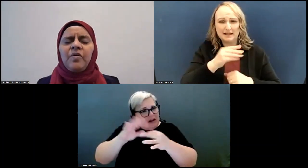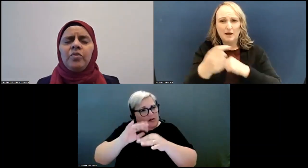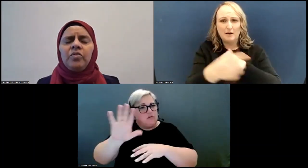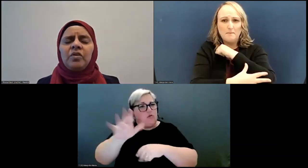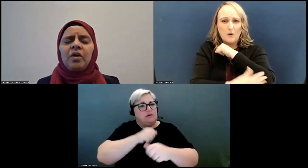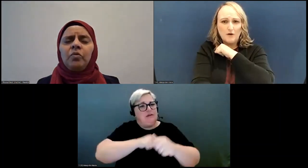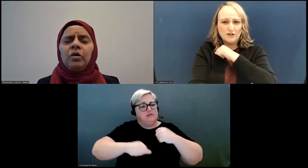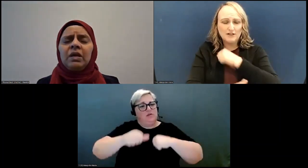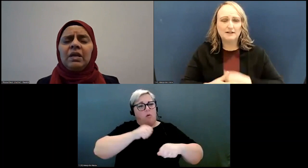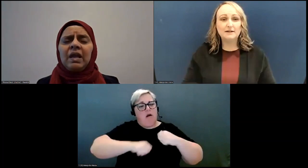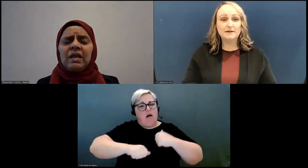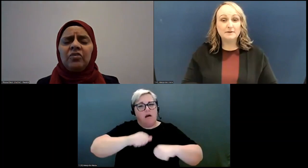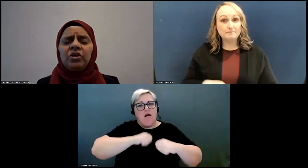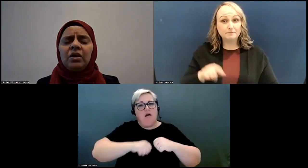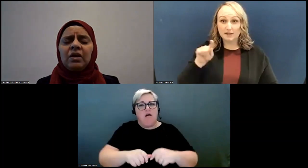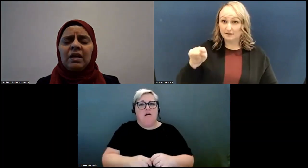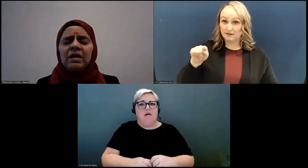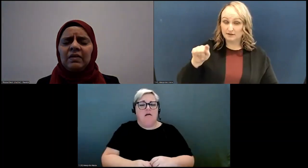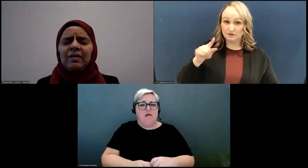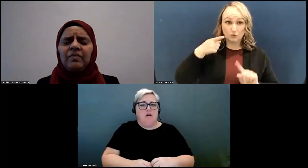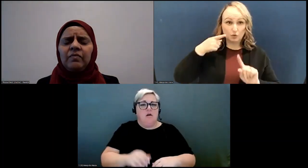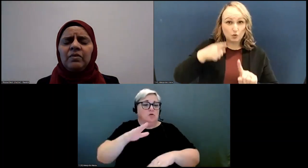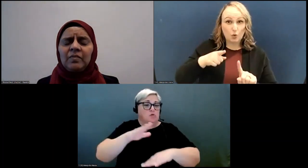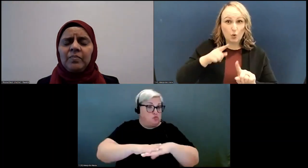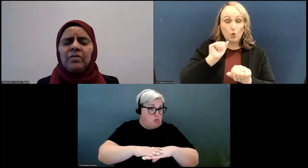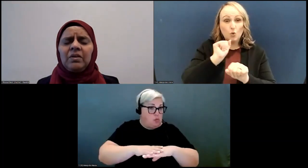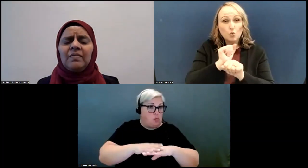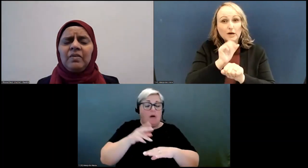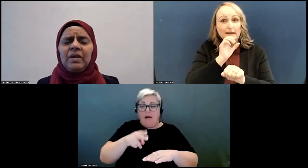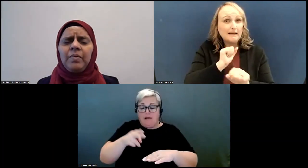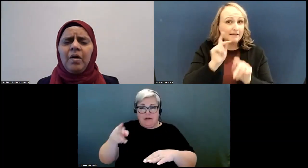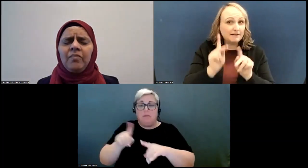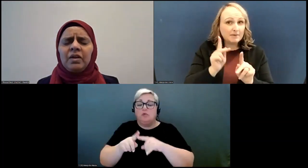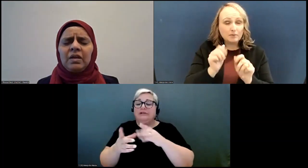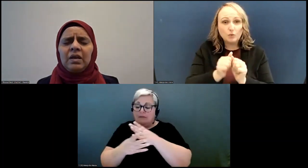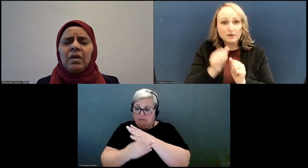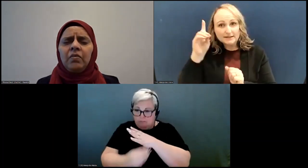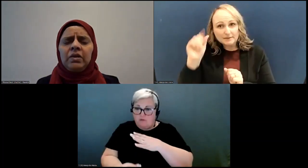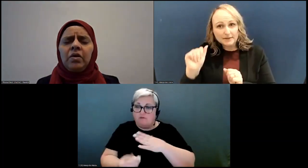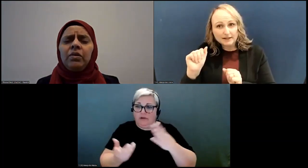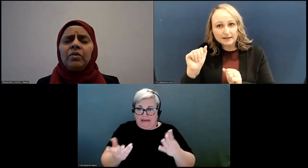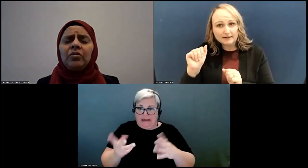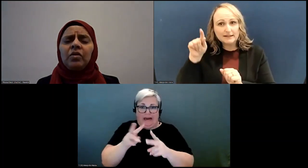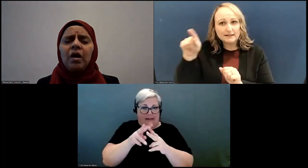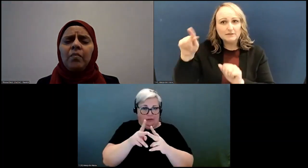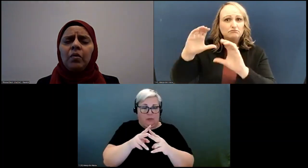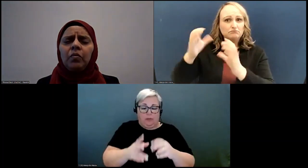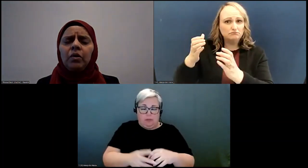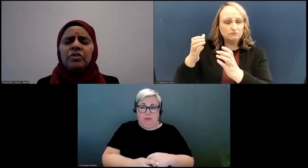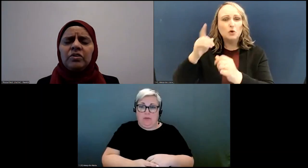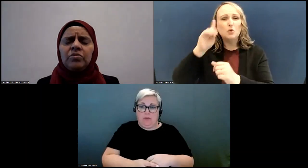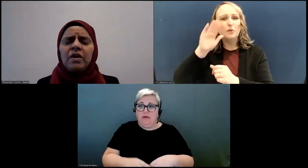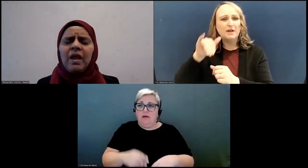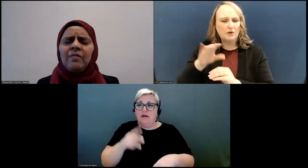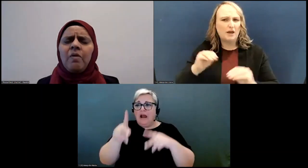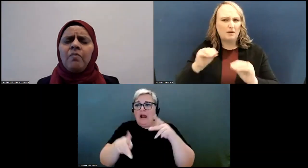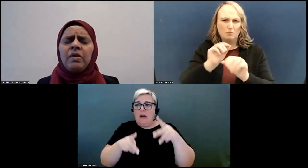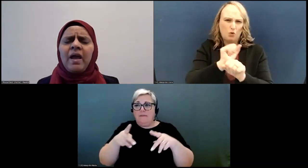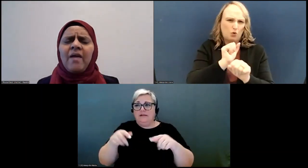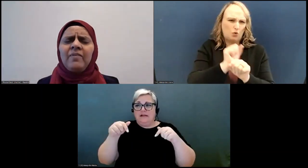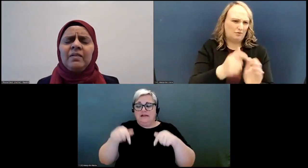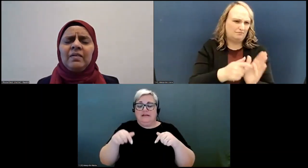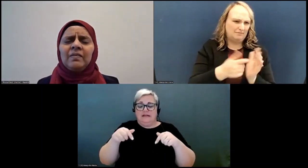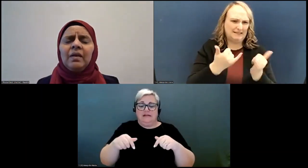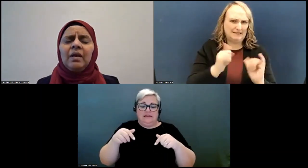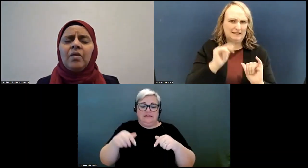benefit is focused on working age Canadians living with disabilities, living in poverty, we know that there's a lot more work to do. And that's why we